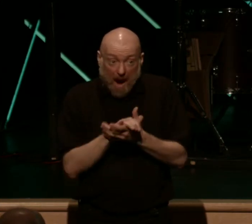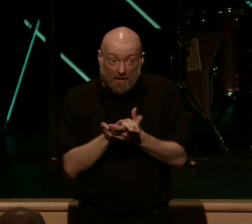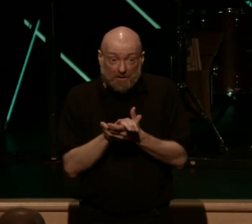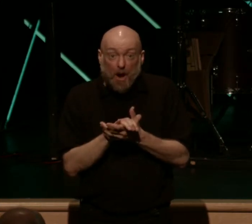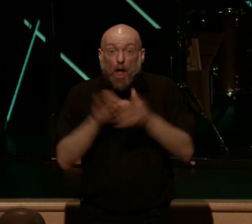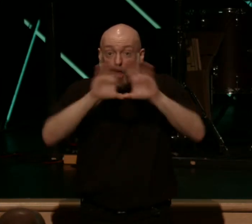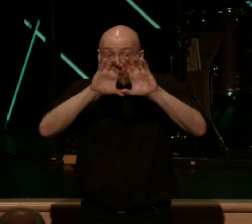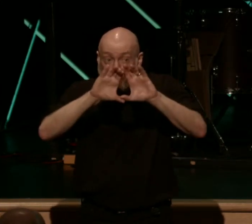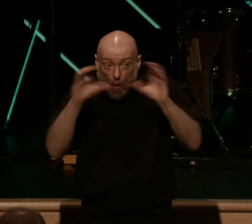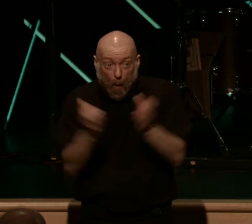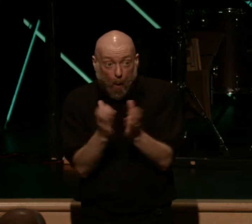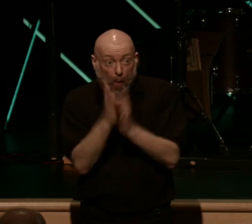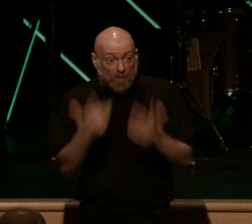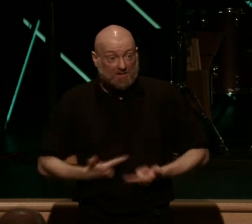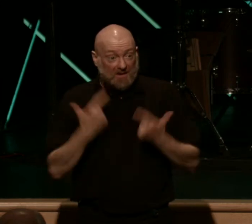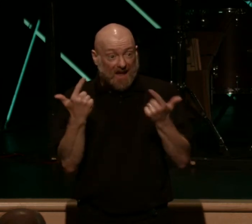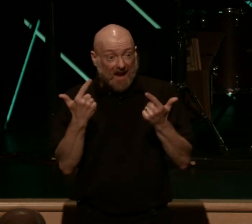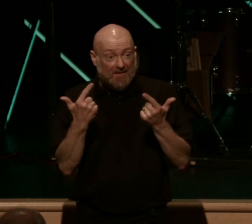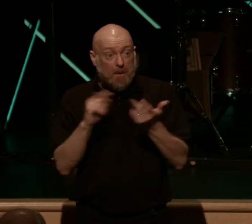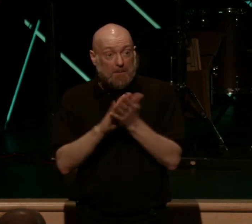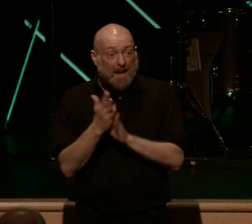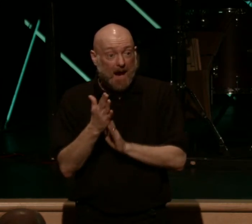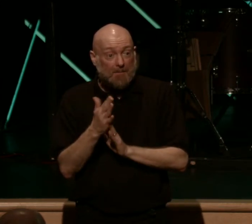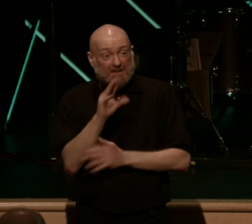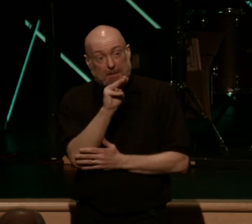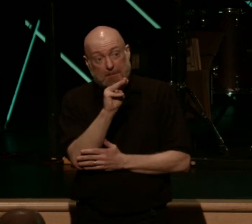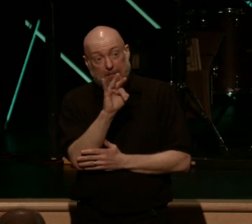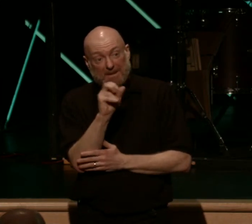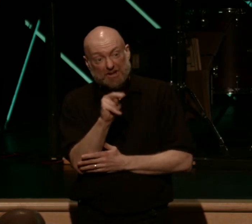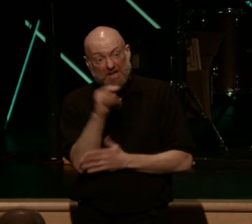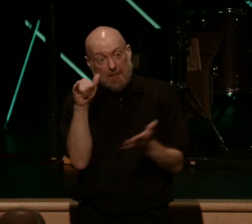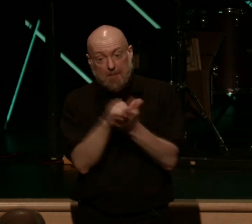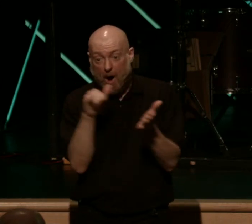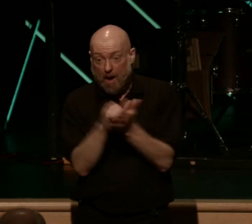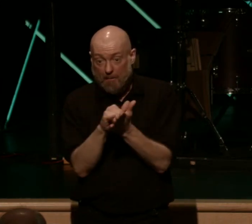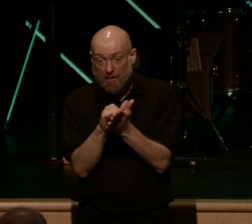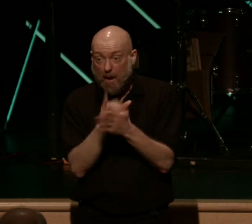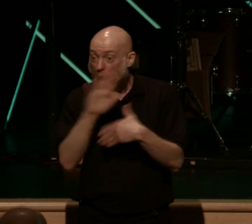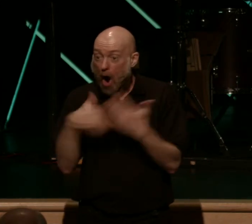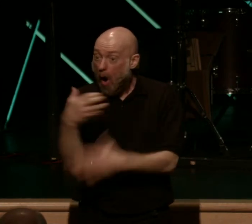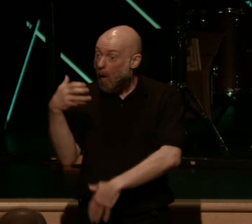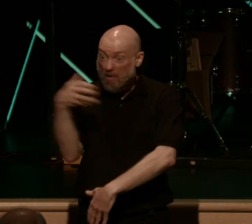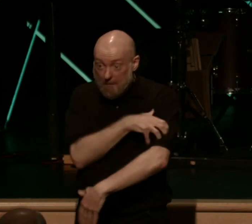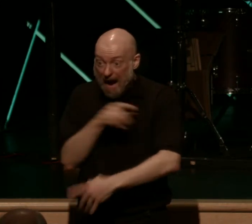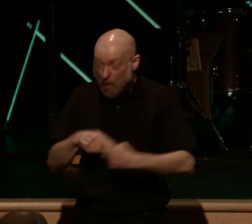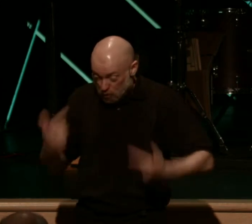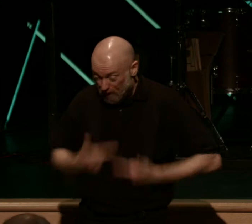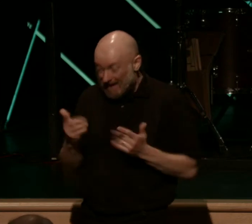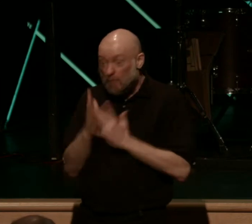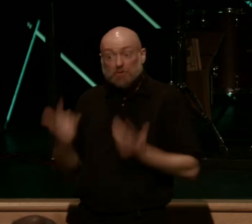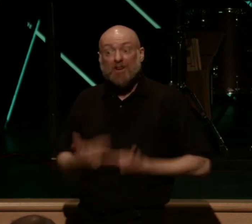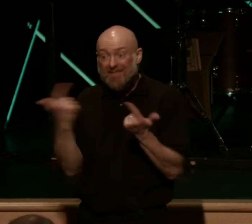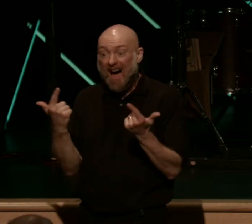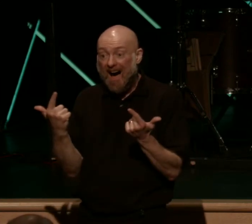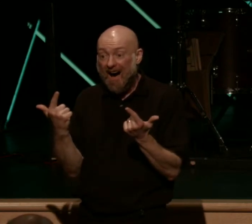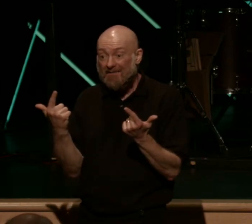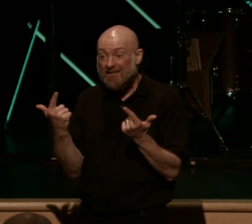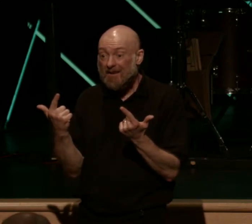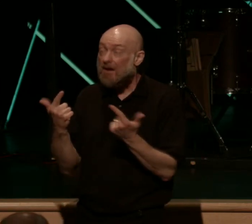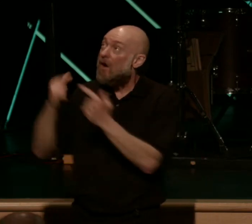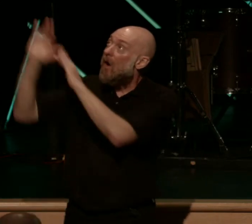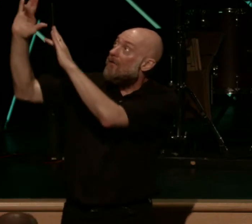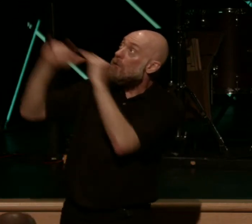whole Christian life becomes mission impossible, because all of the power to live the Christian life flows to